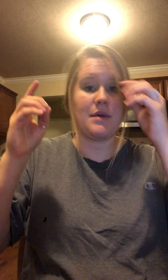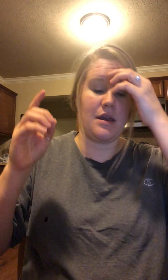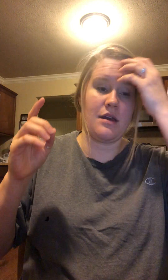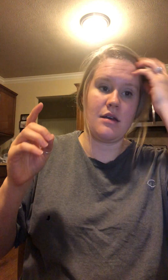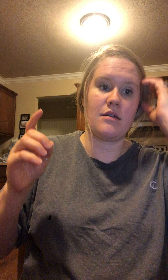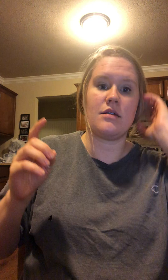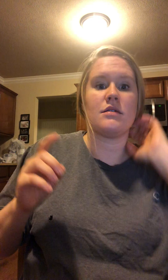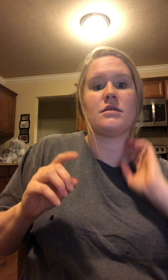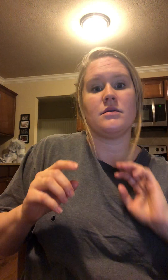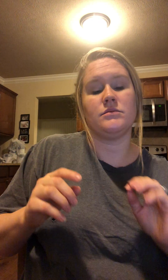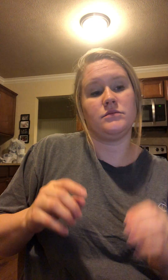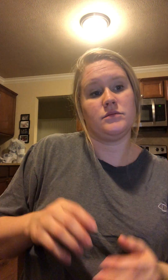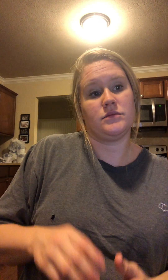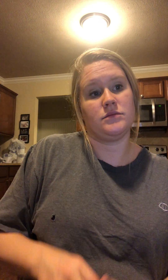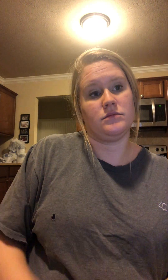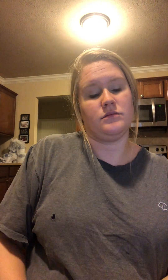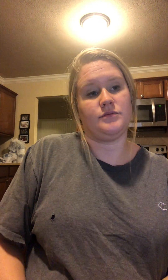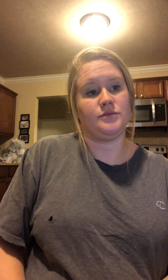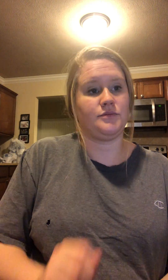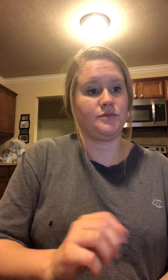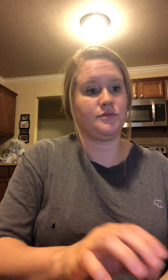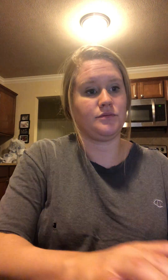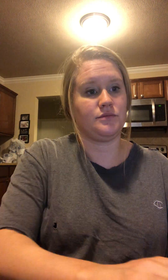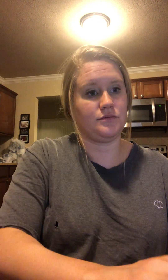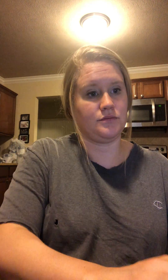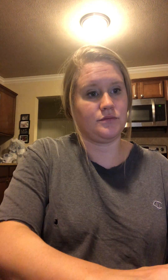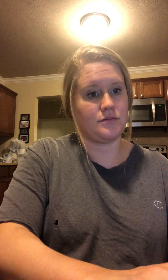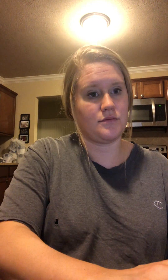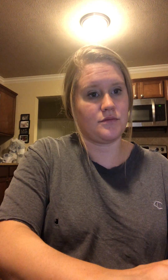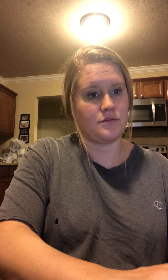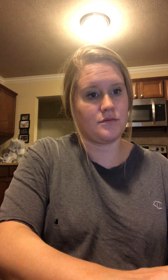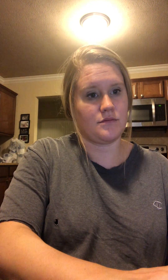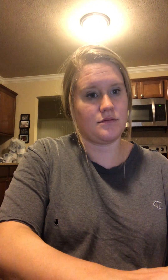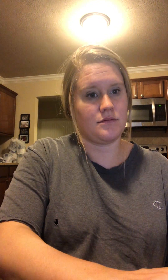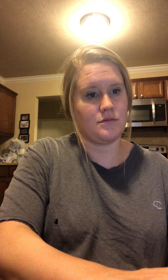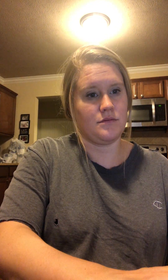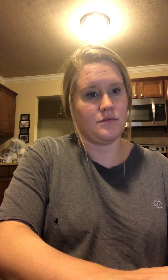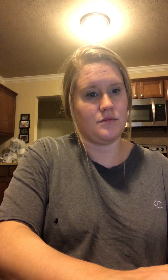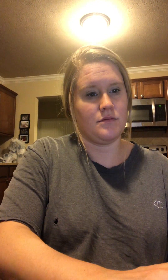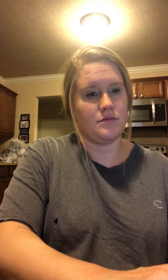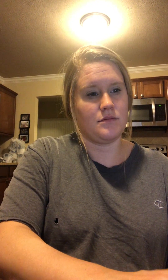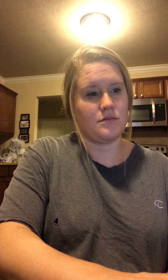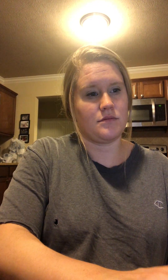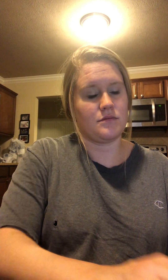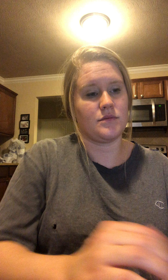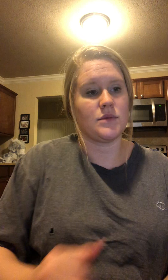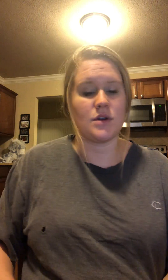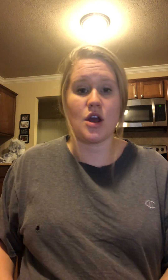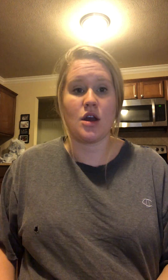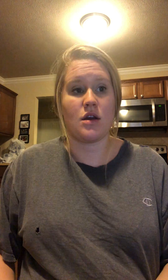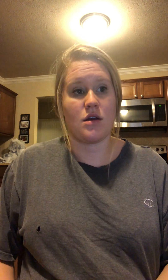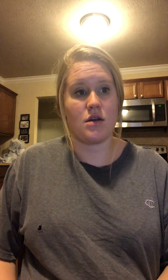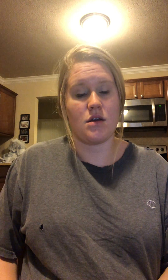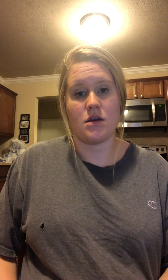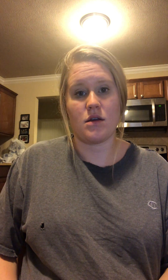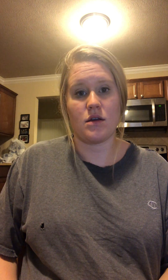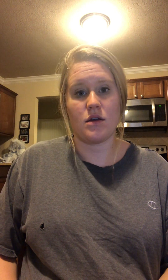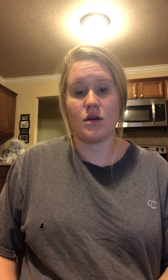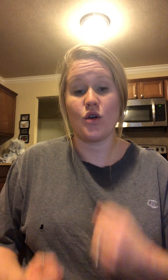a week. We have library and computer lab once a week. Are reinforced. We have music